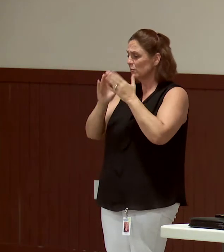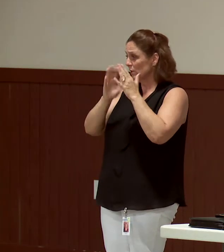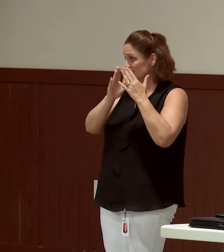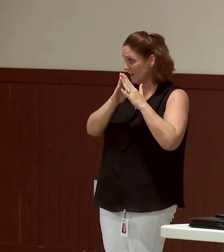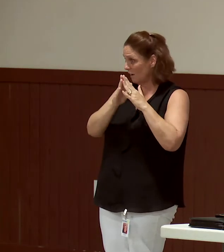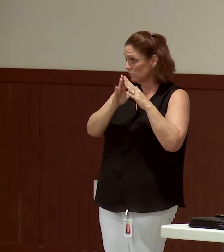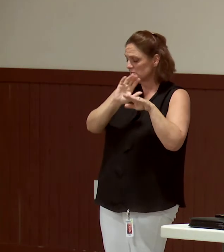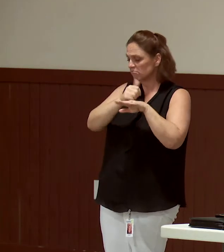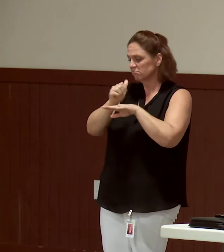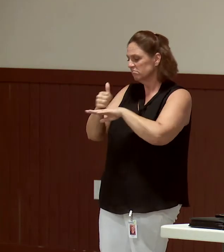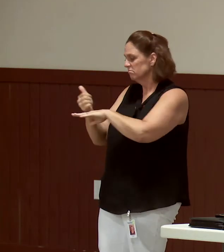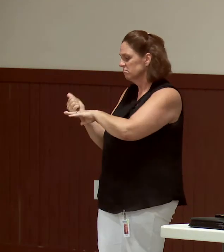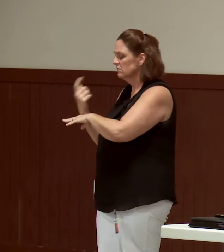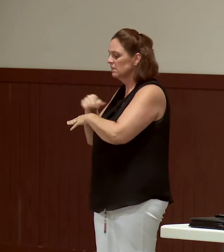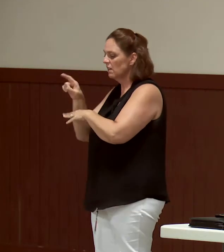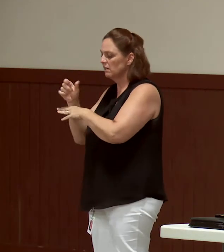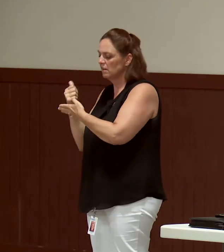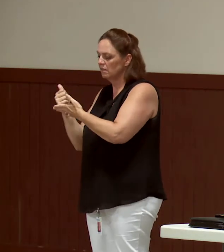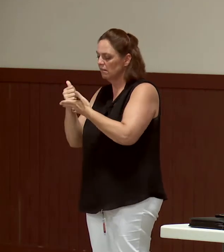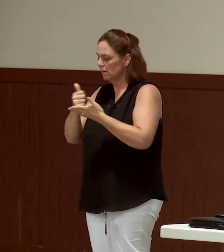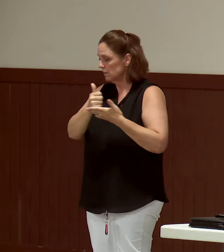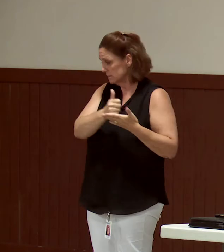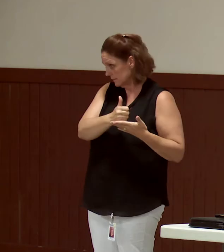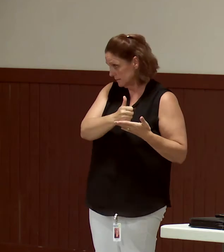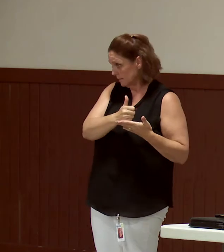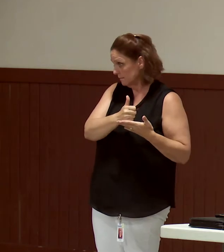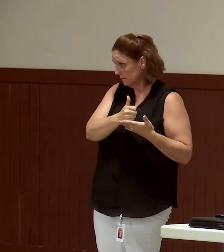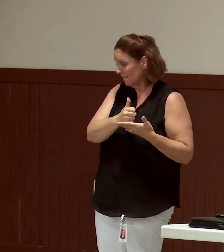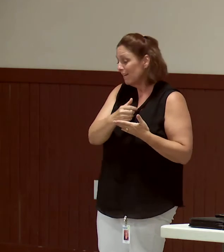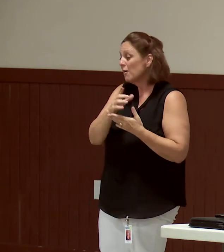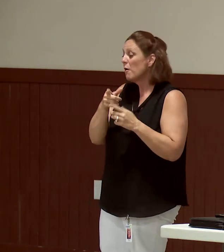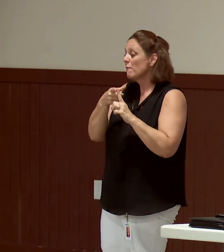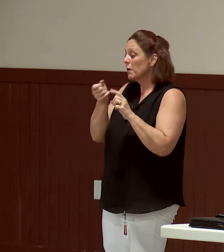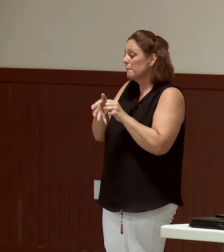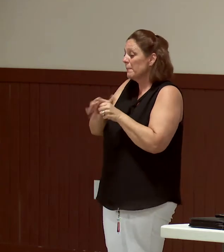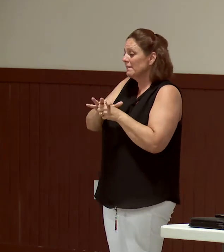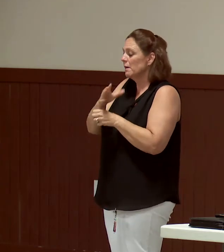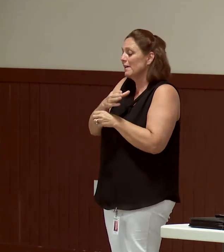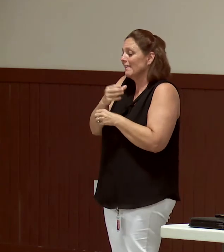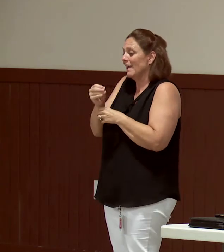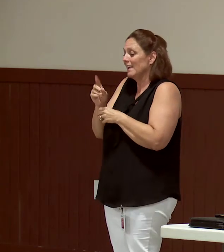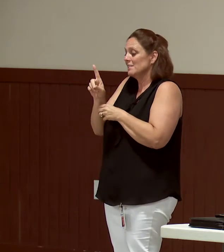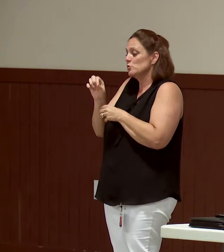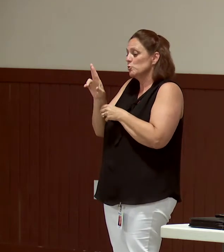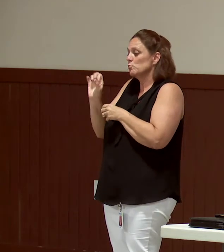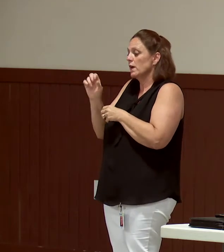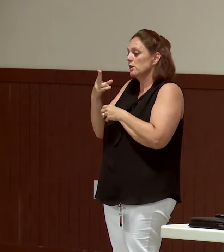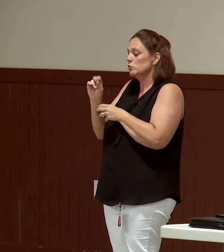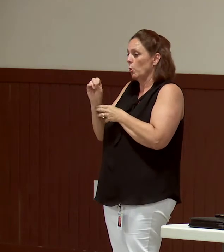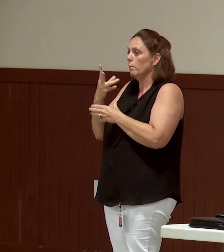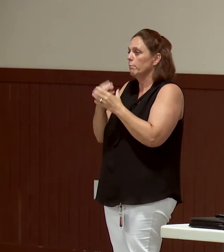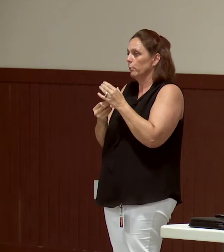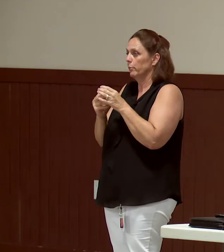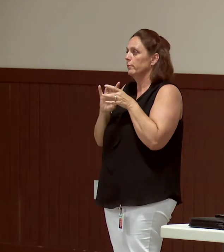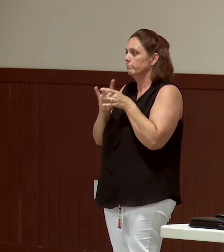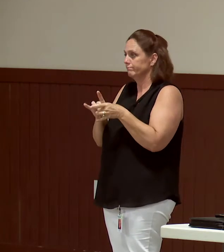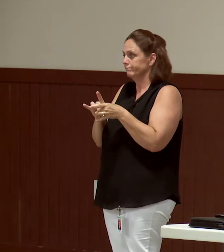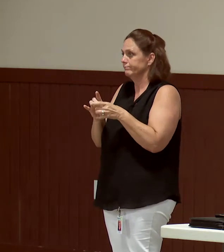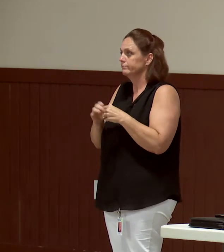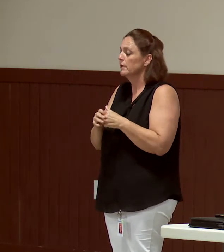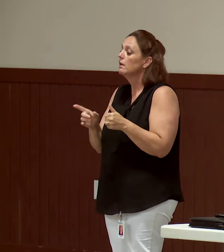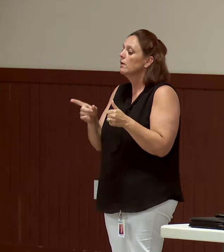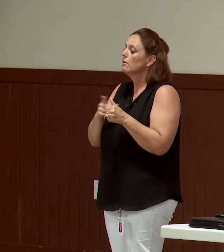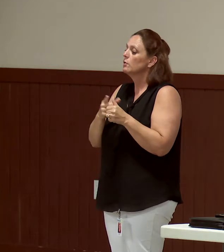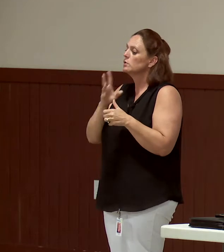since the onset of the pandemic and throughout the derecho disaster as well. So the first topic I'm going to touch on